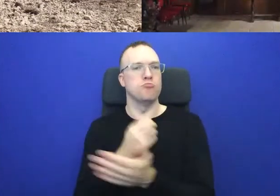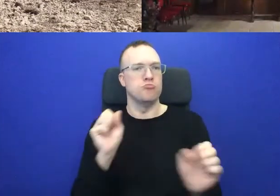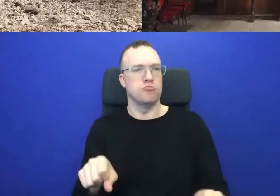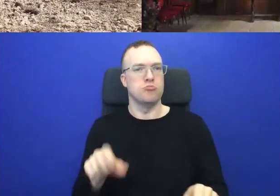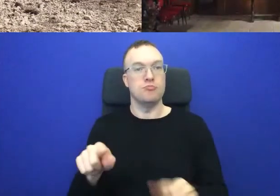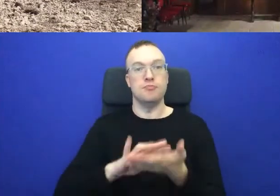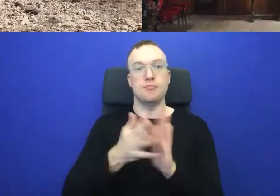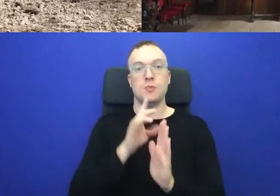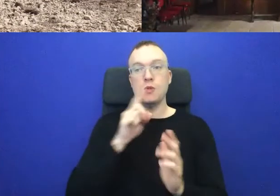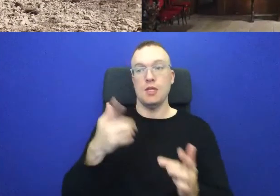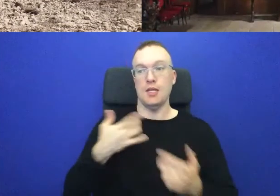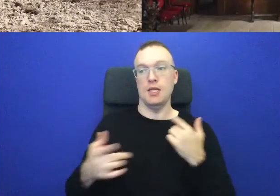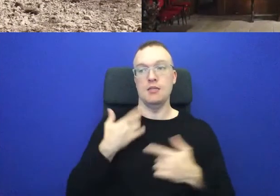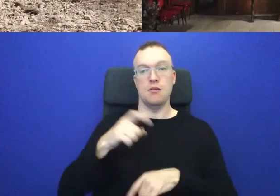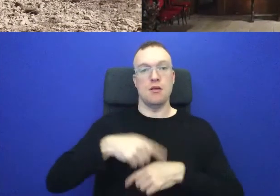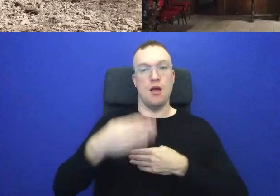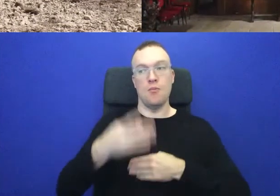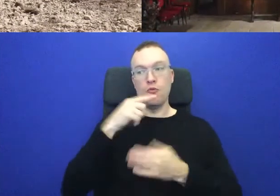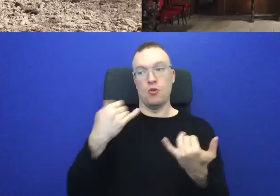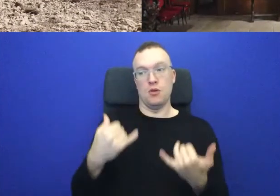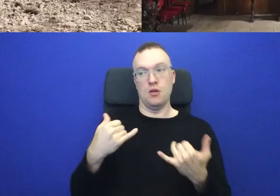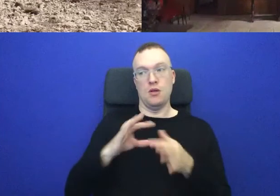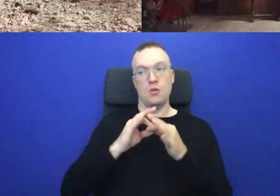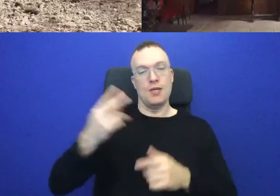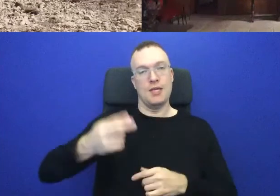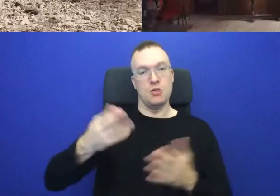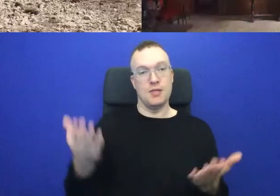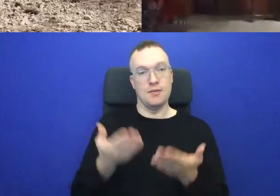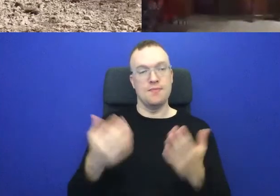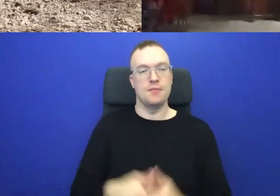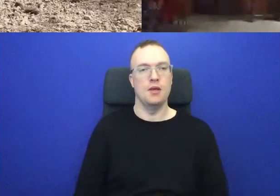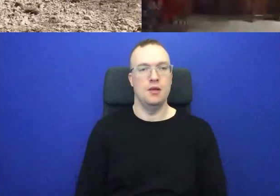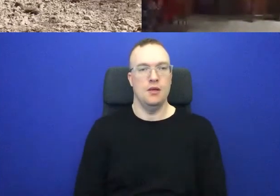become a really exciting period for history here.